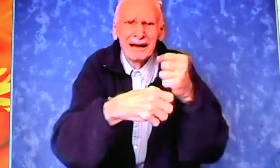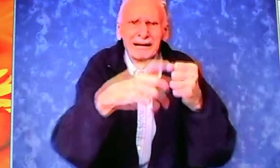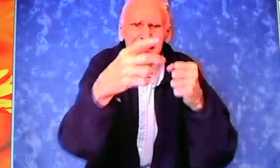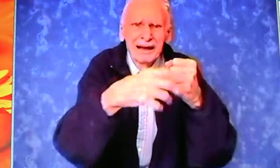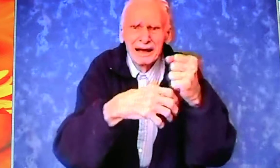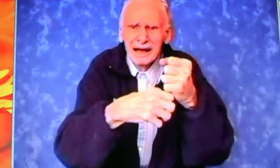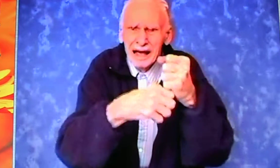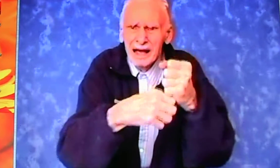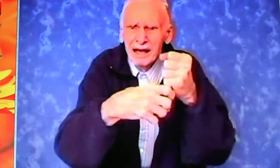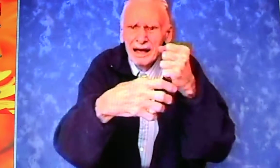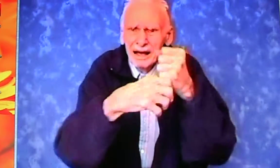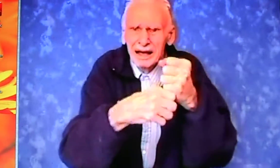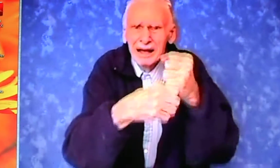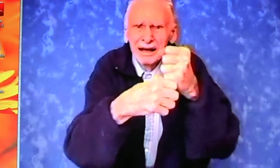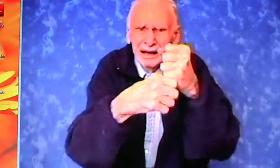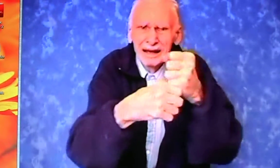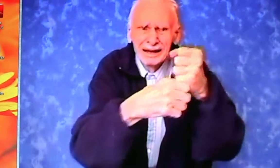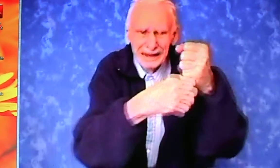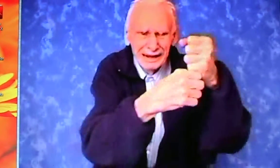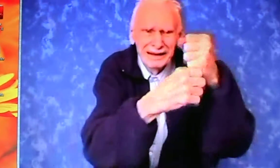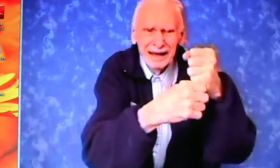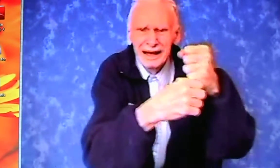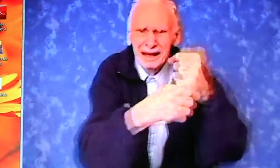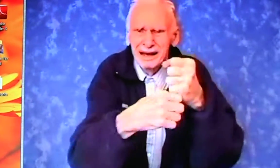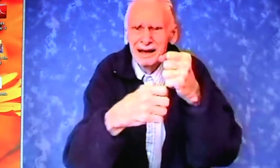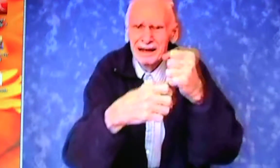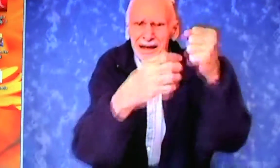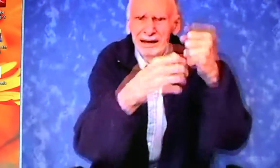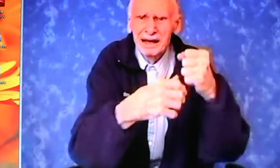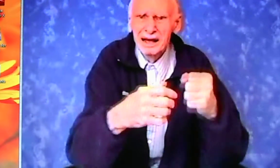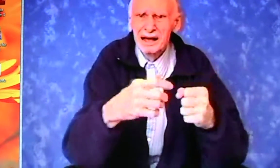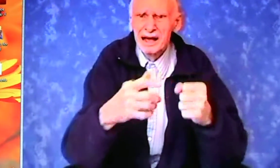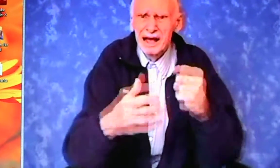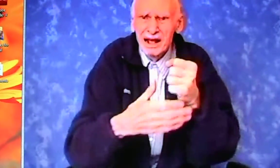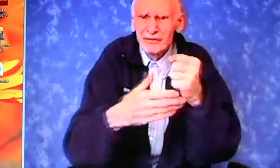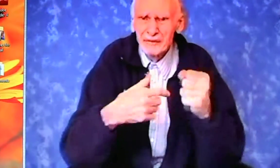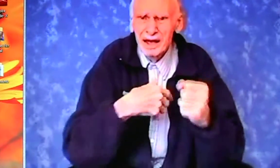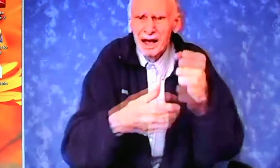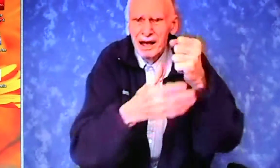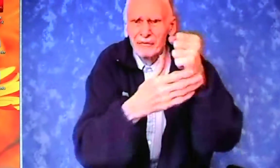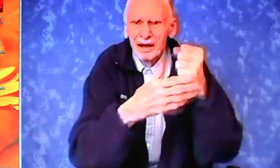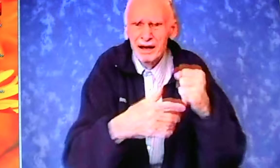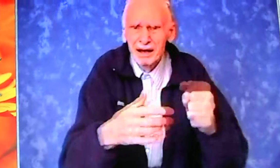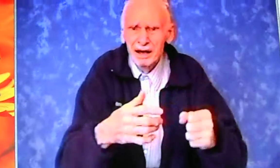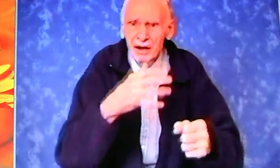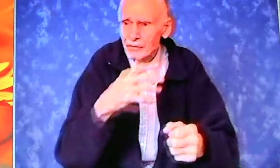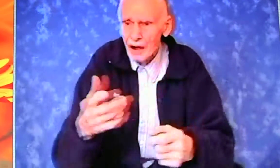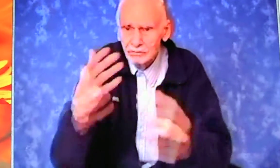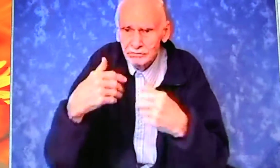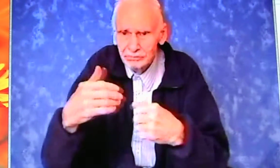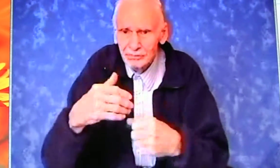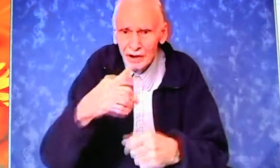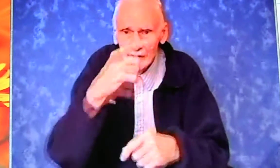go. Can you help me? I just struggled with letting go of the cow's tail. And I said, help me,